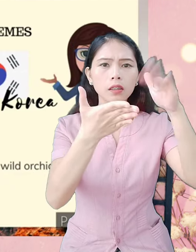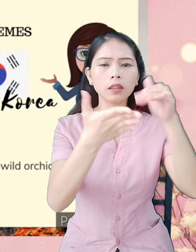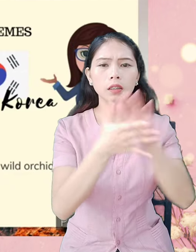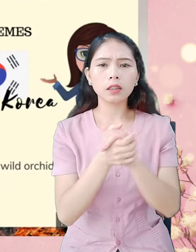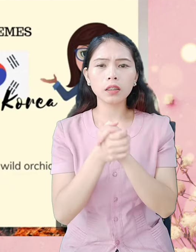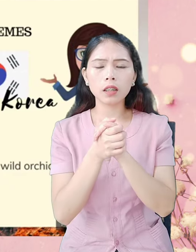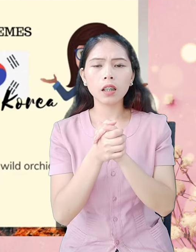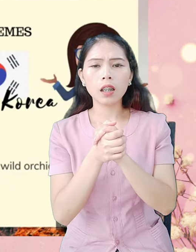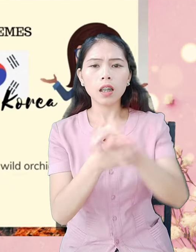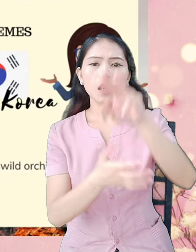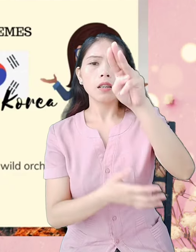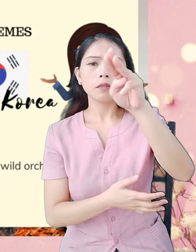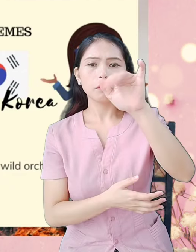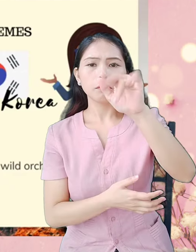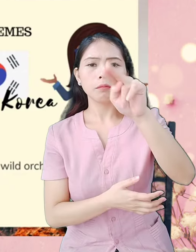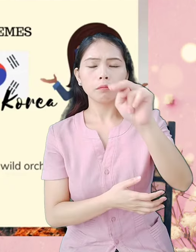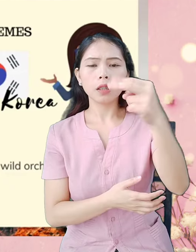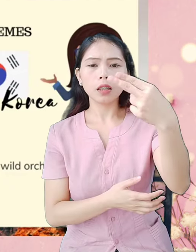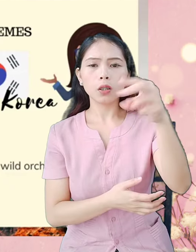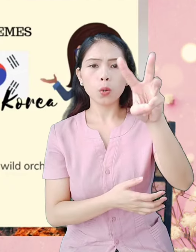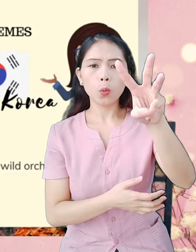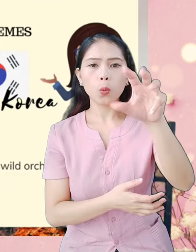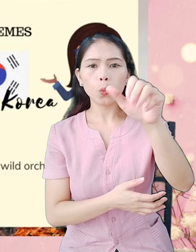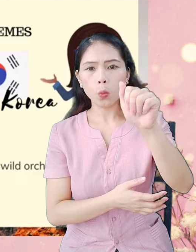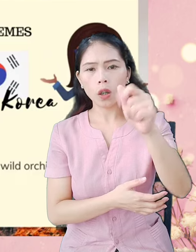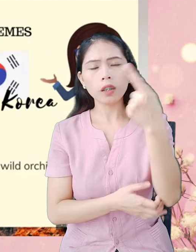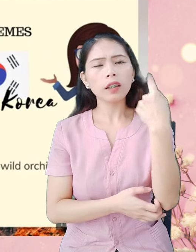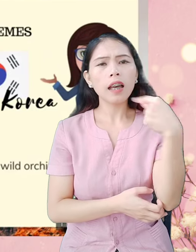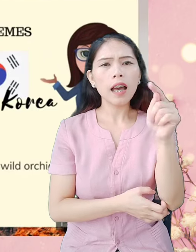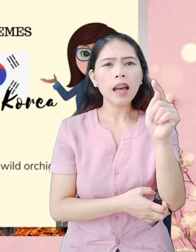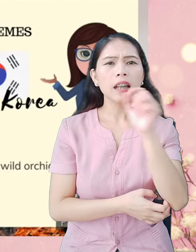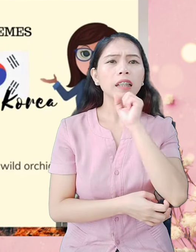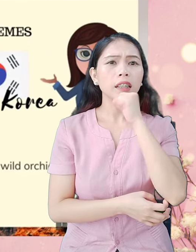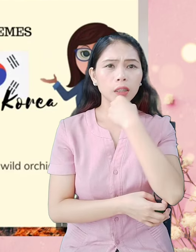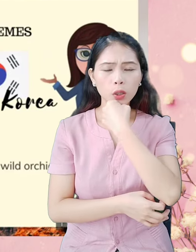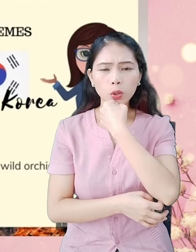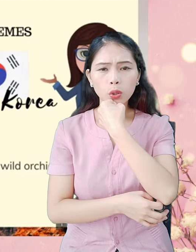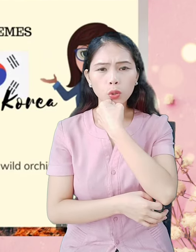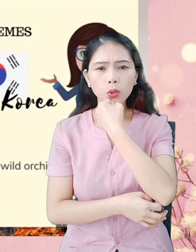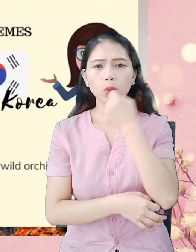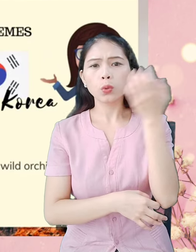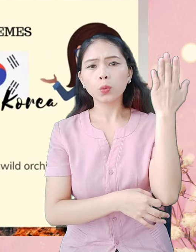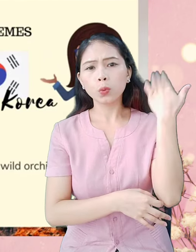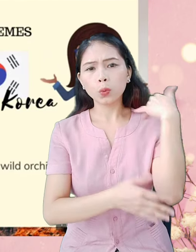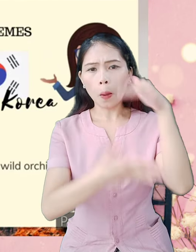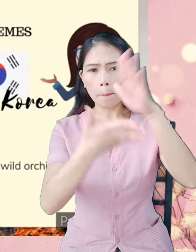2. Minhwa, the traditional folk painting.